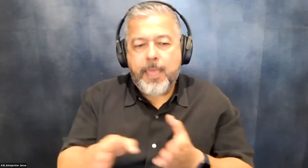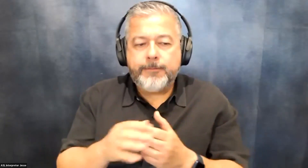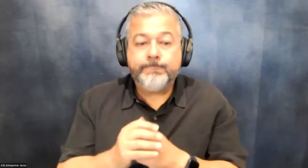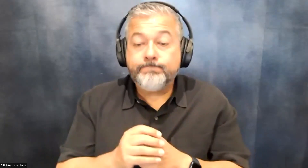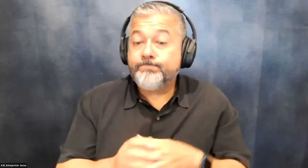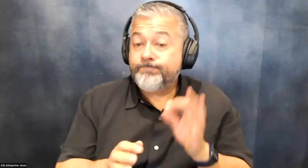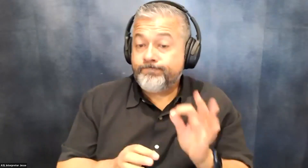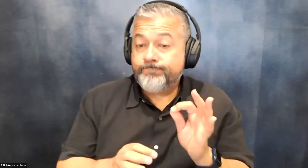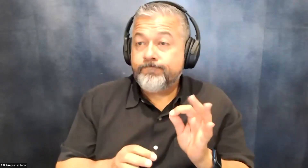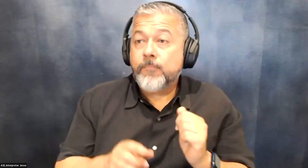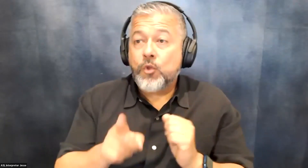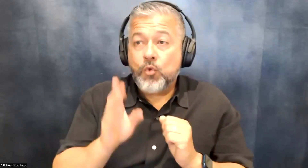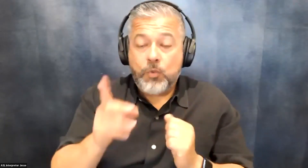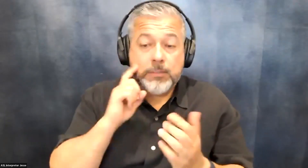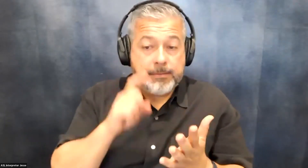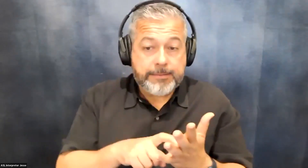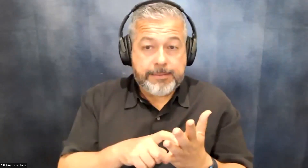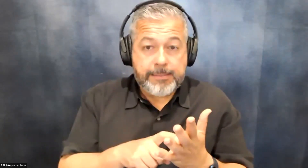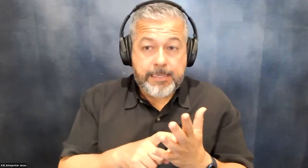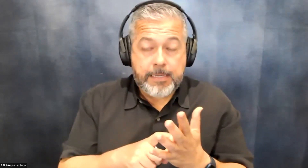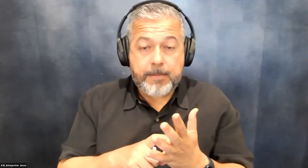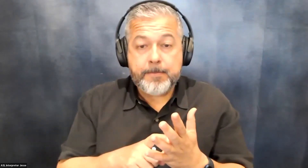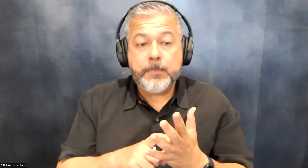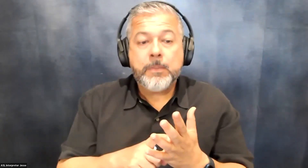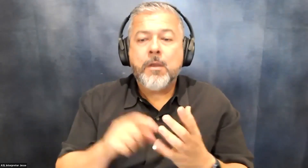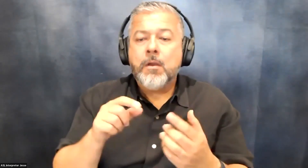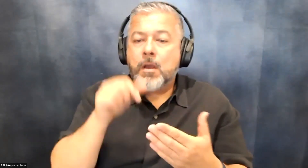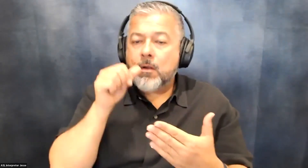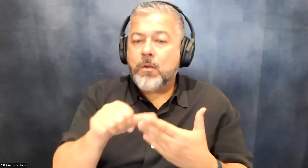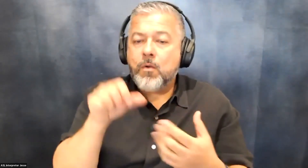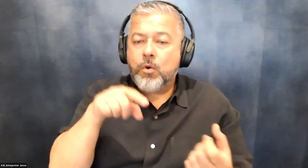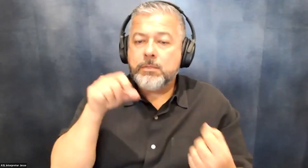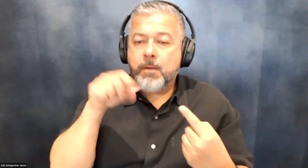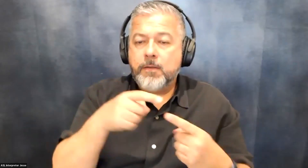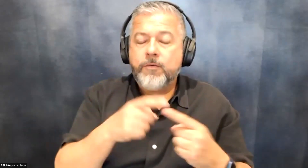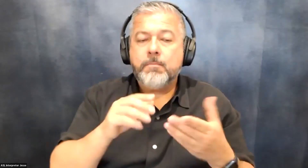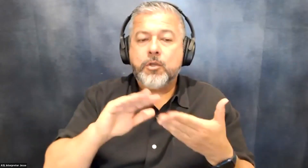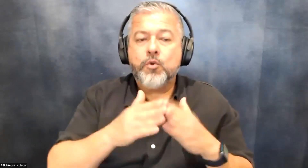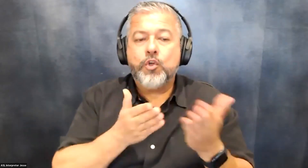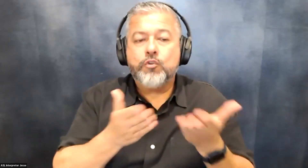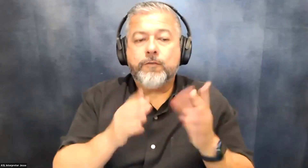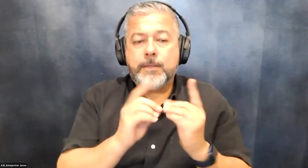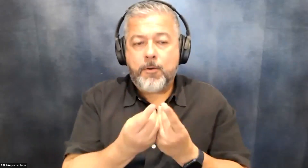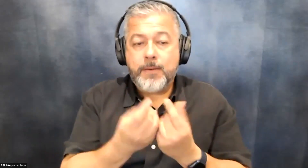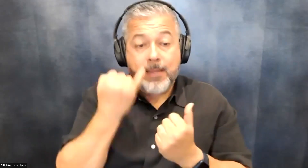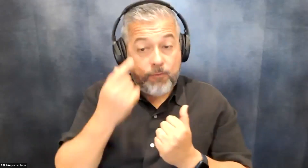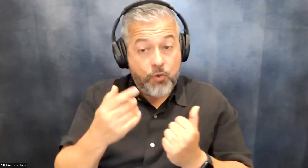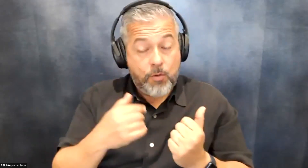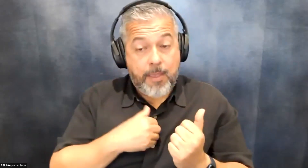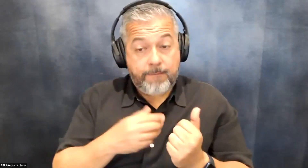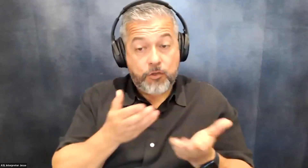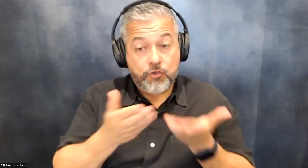Excellent. So you will see correspondence from our community services department if you have one of those service